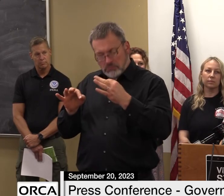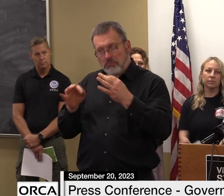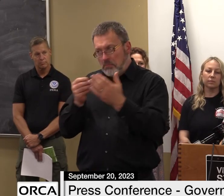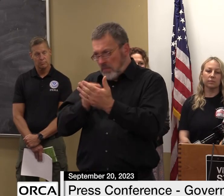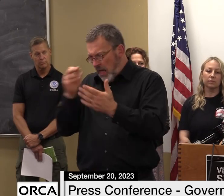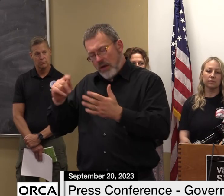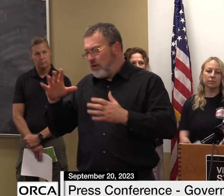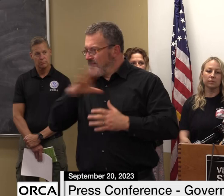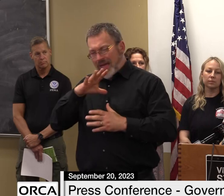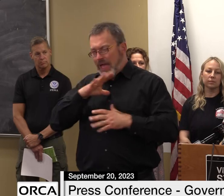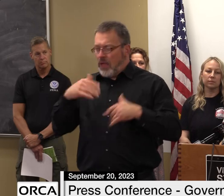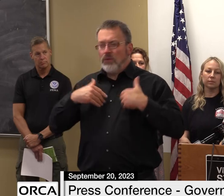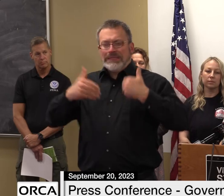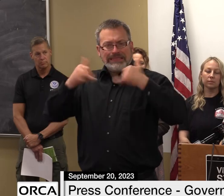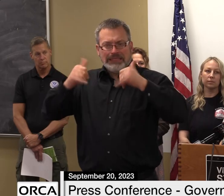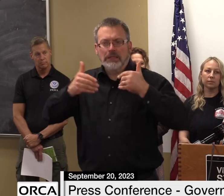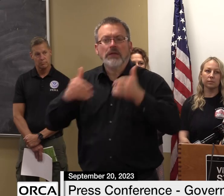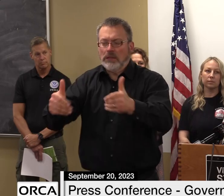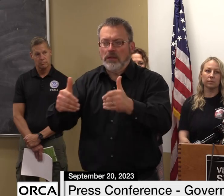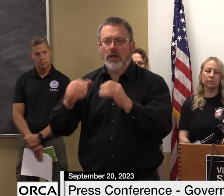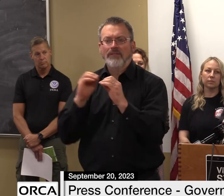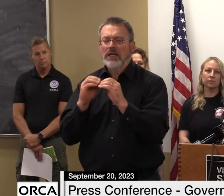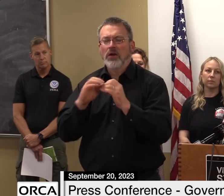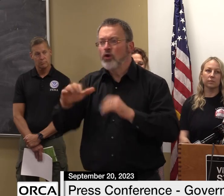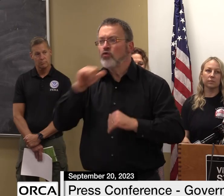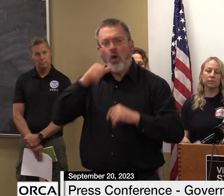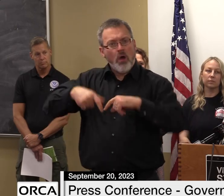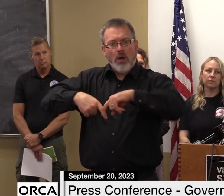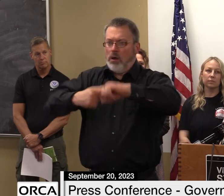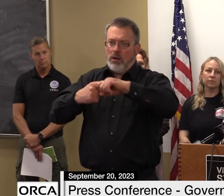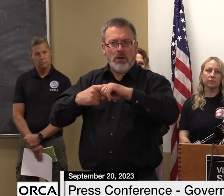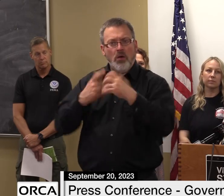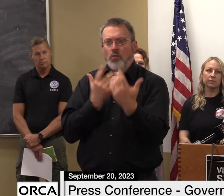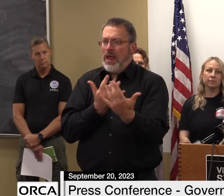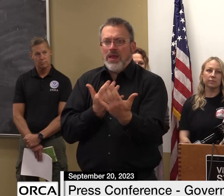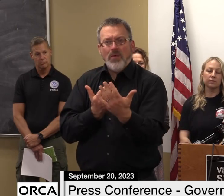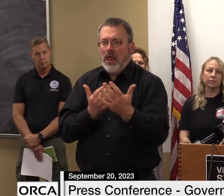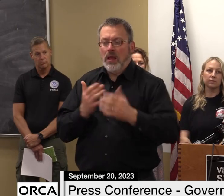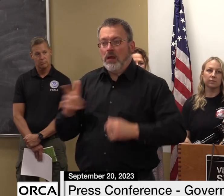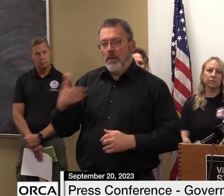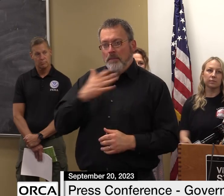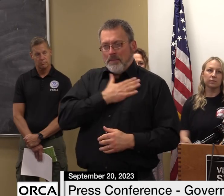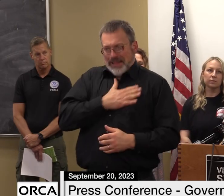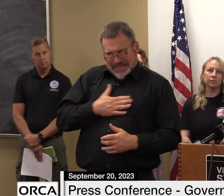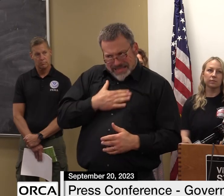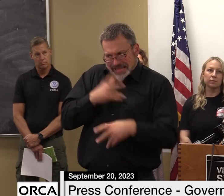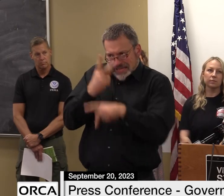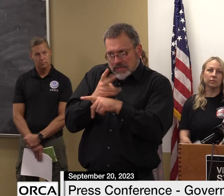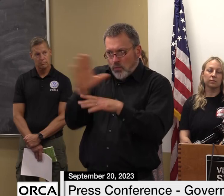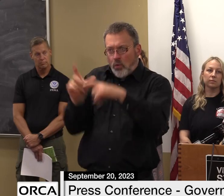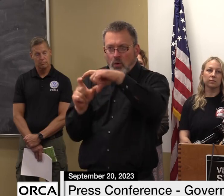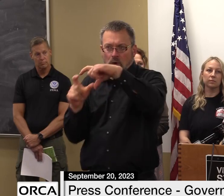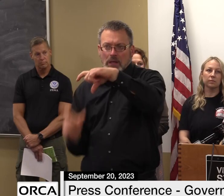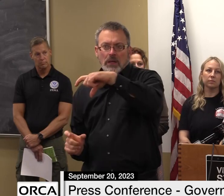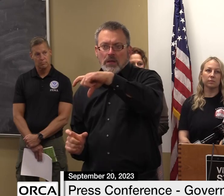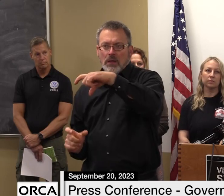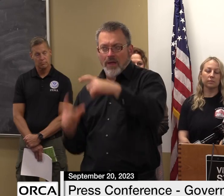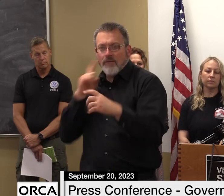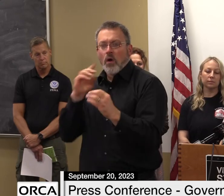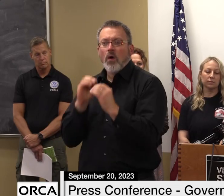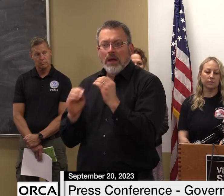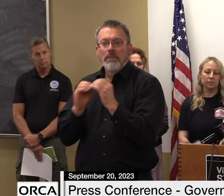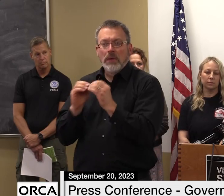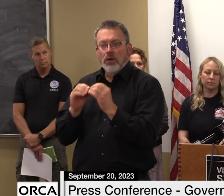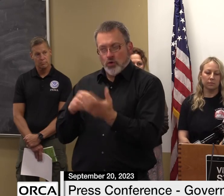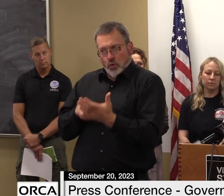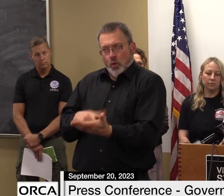wait. You go ahead with those repairs and keep your receipts. As long as you keep your receipts so that you can demonstrate to the